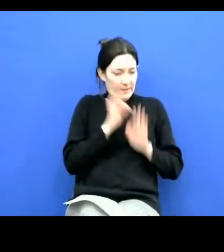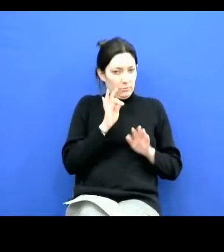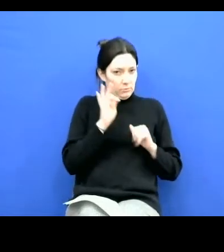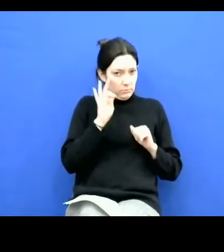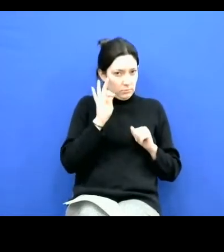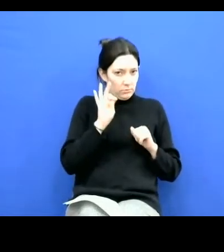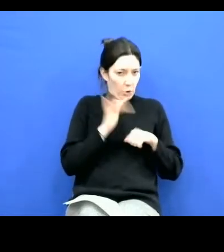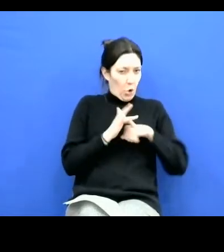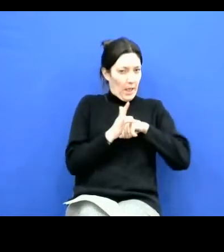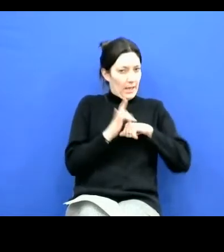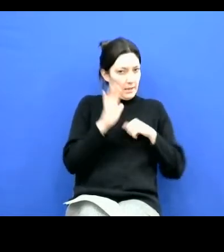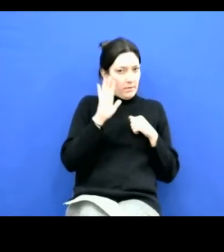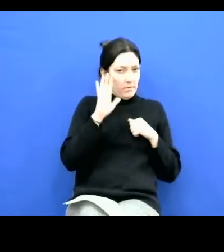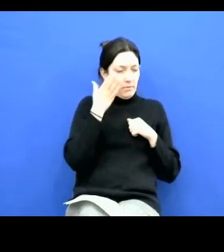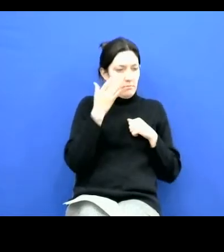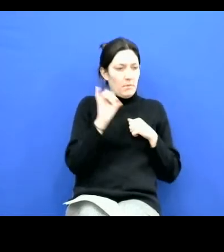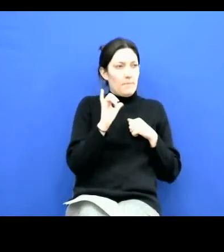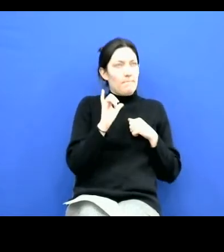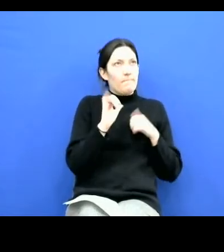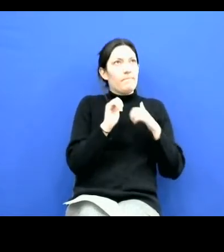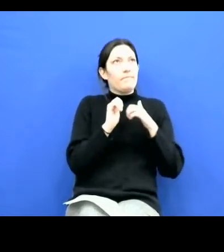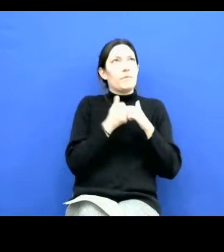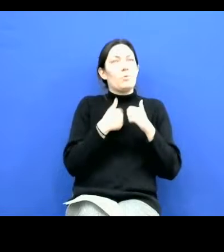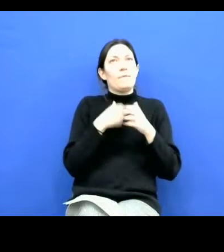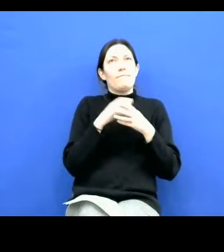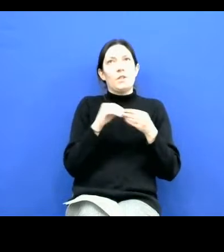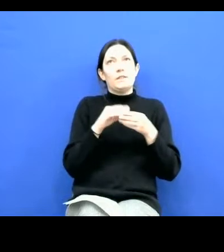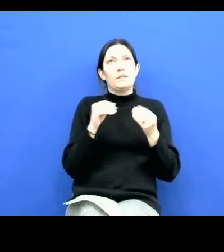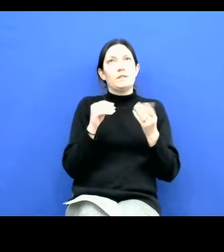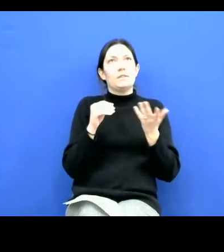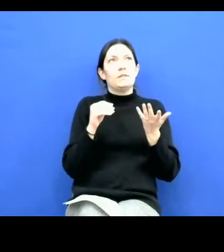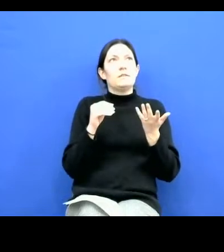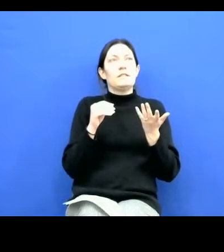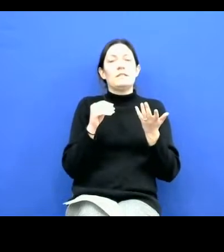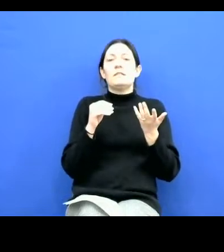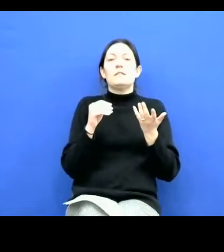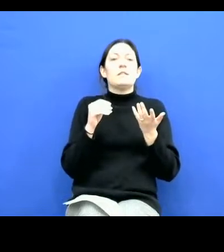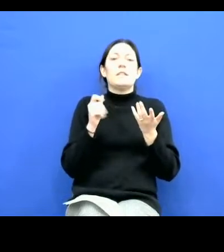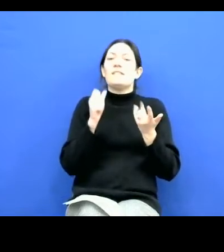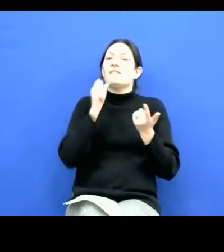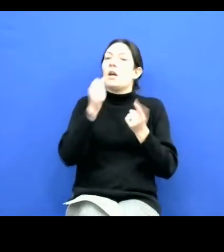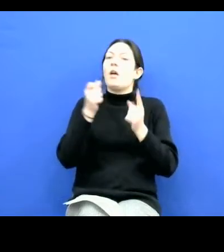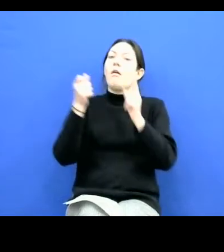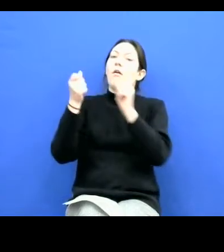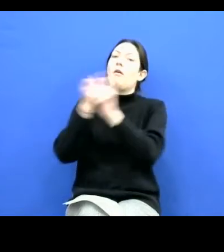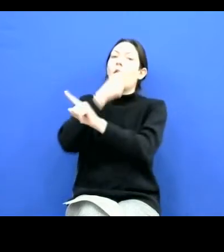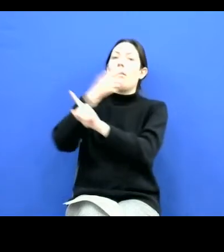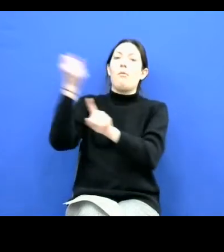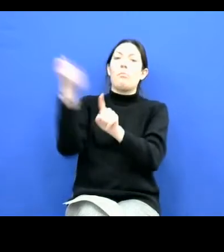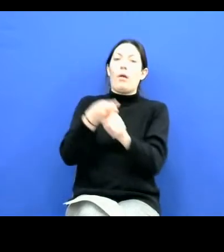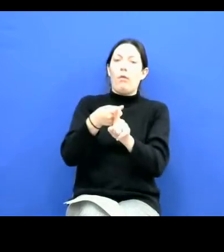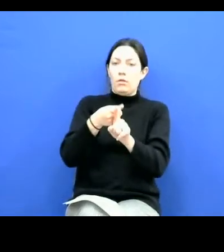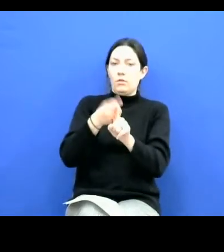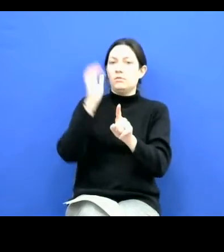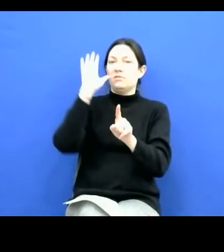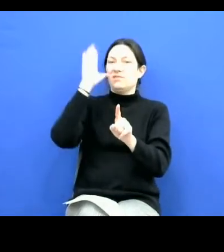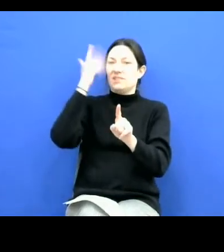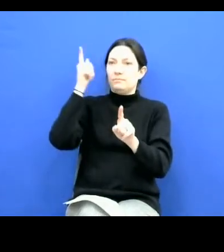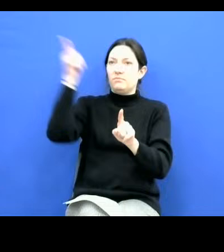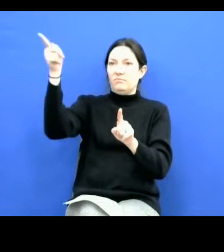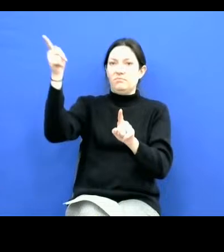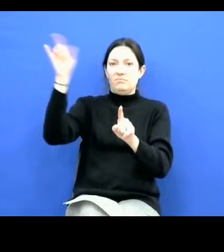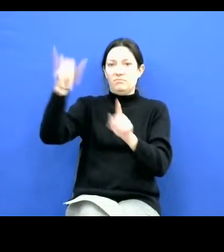was, how to put it, it wasn't a random event, that there was some potential connection between